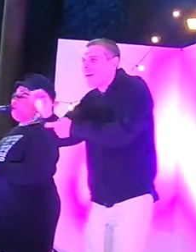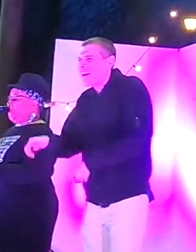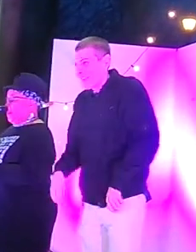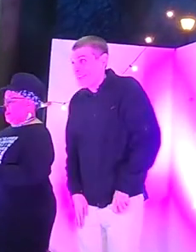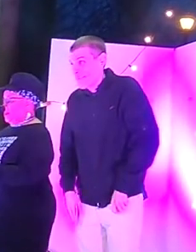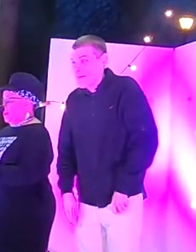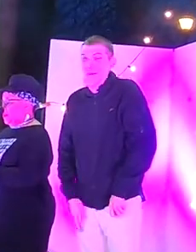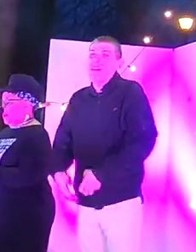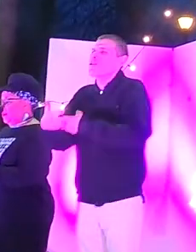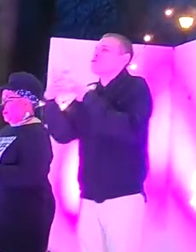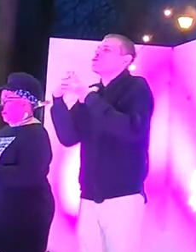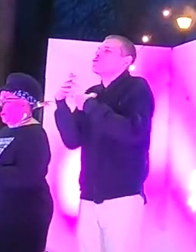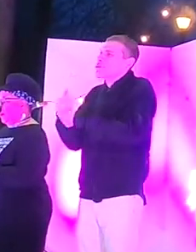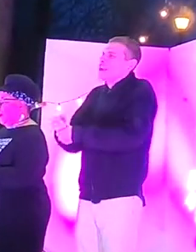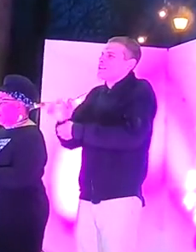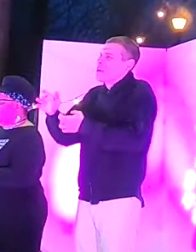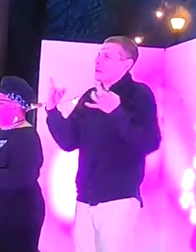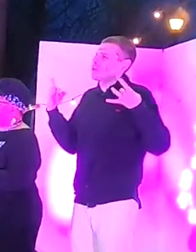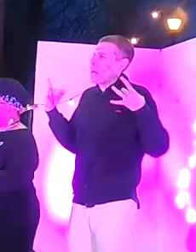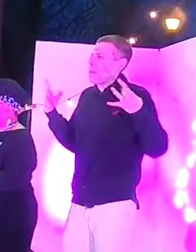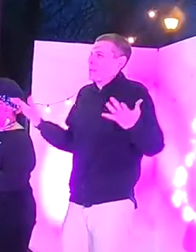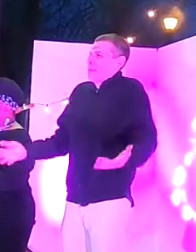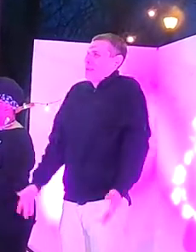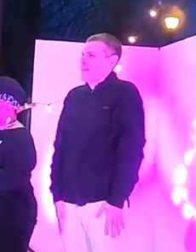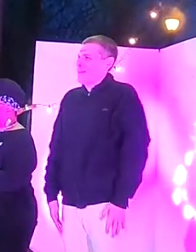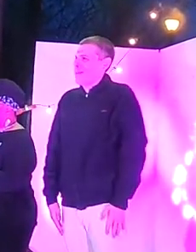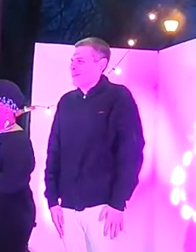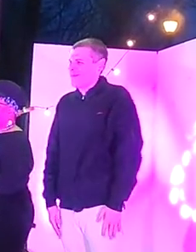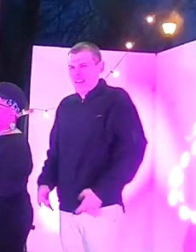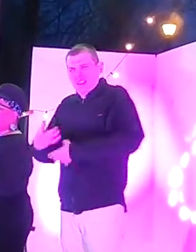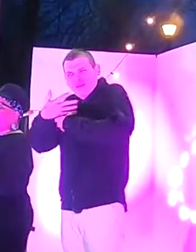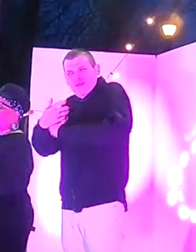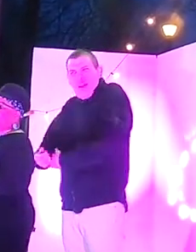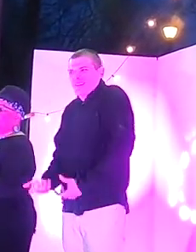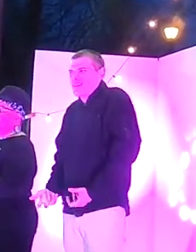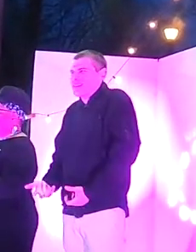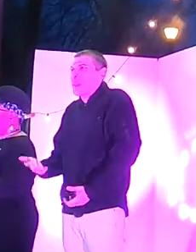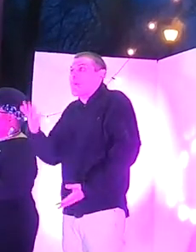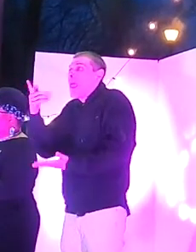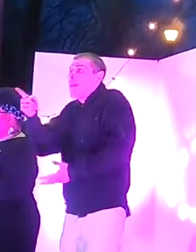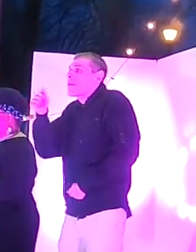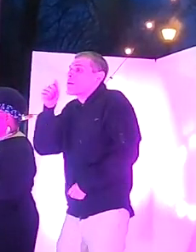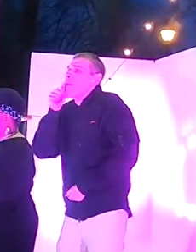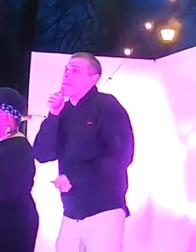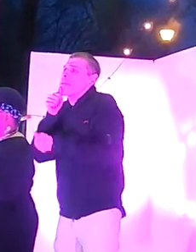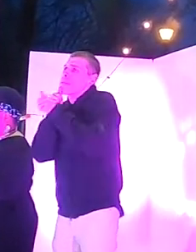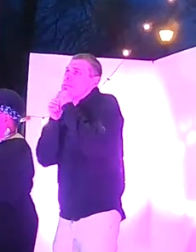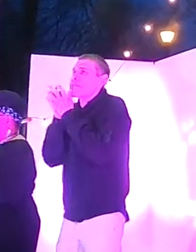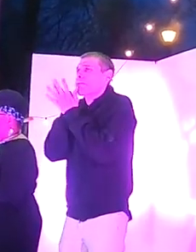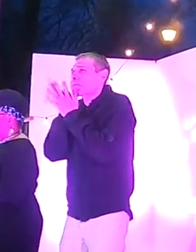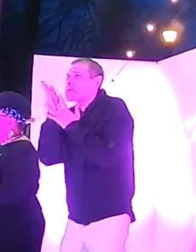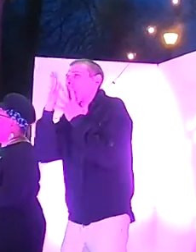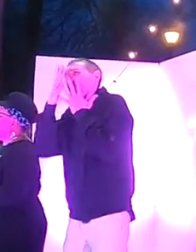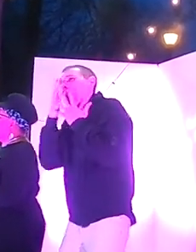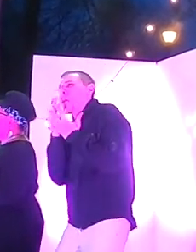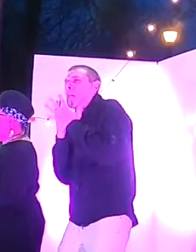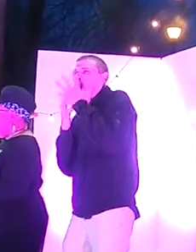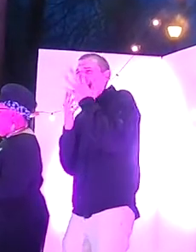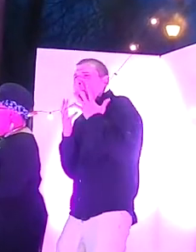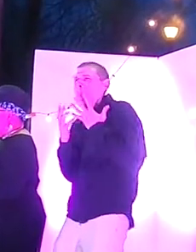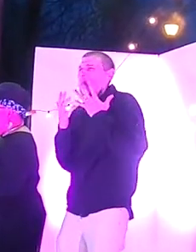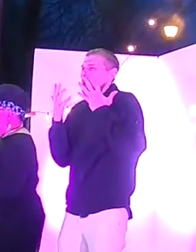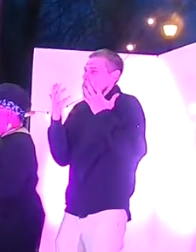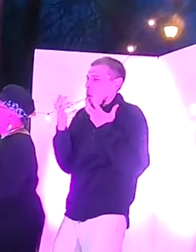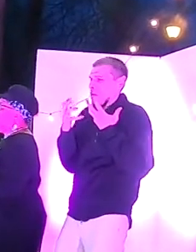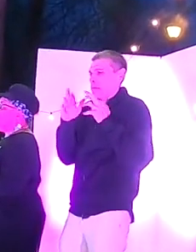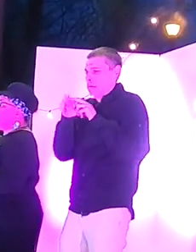Trust your dopeness. Trust your dopeness when it's hard to cope and you feel like moping. When you want to get a